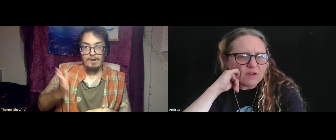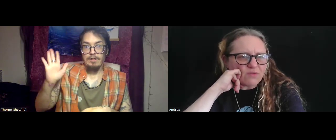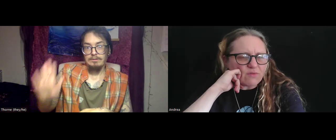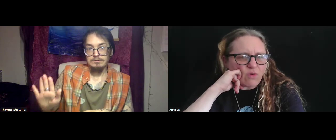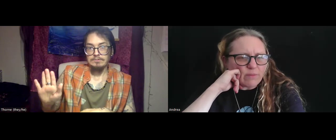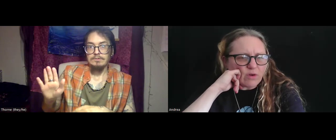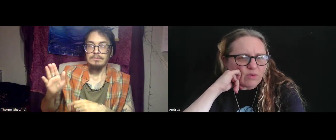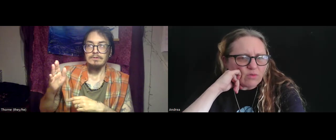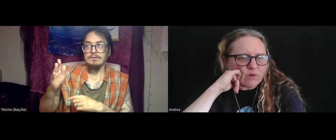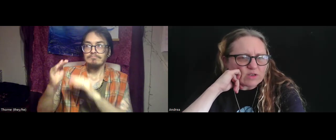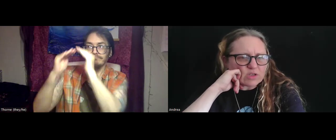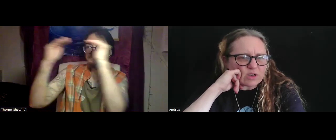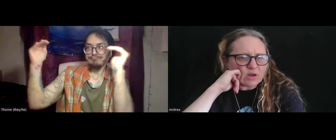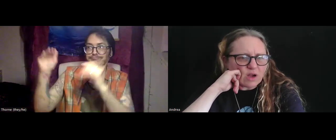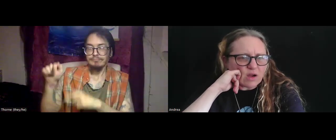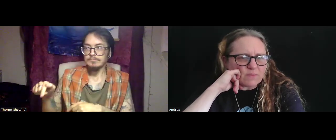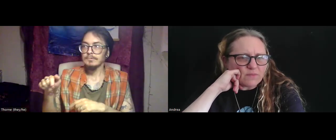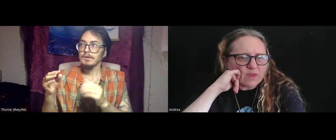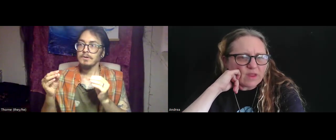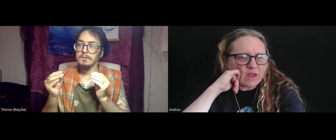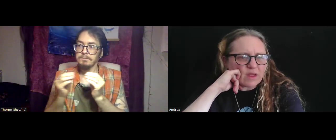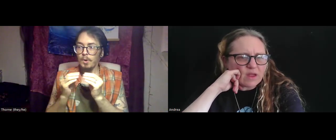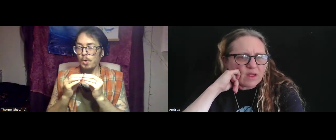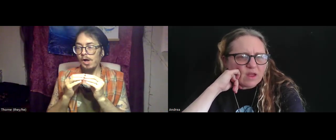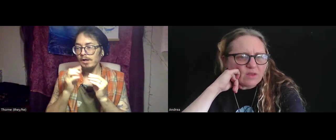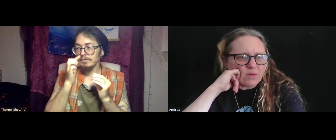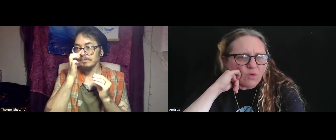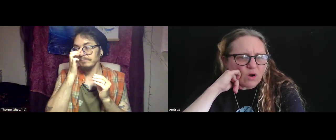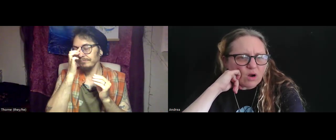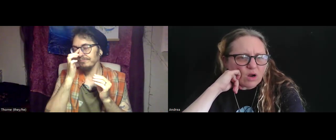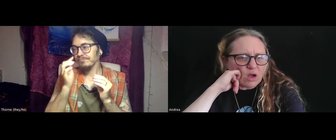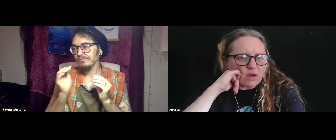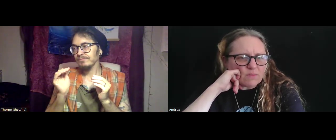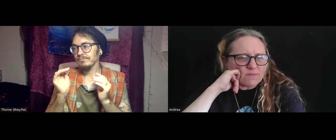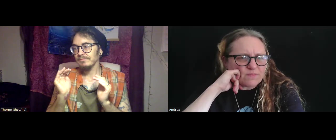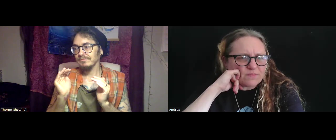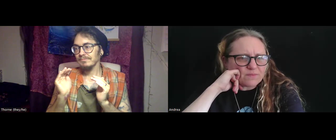for formal register, they're more